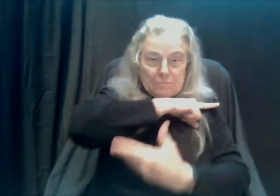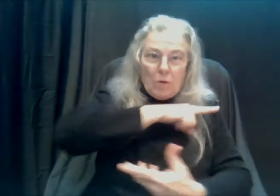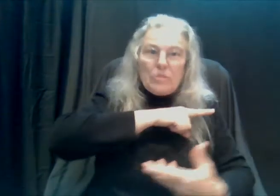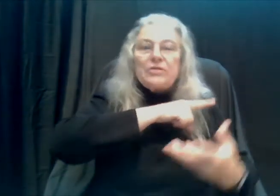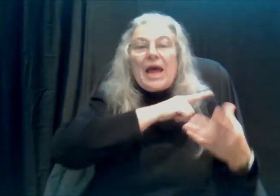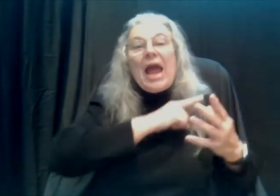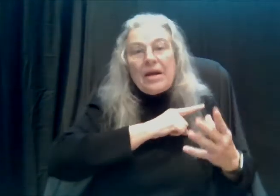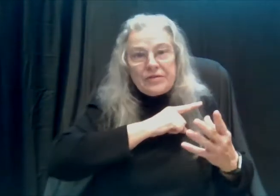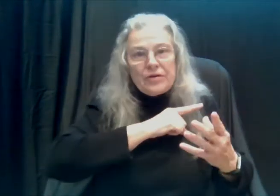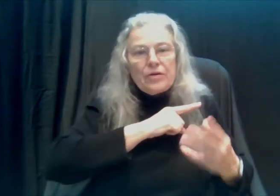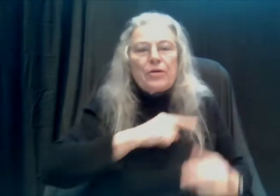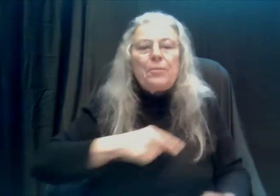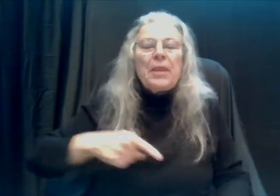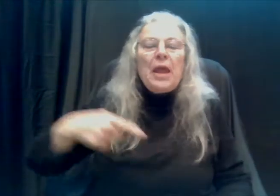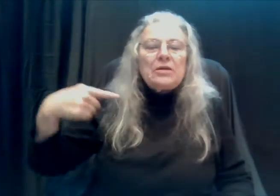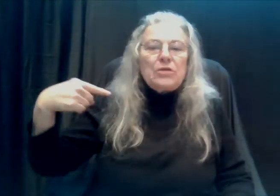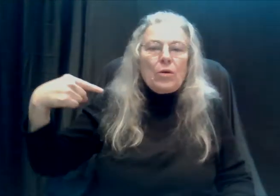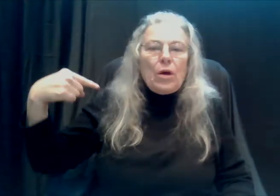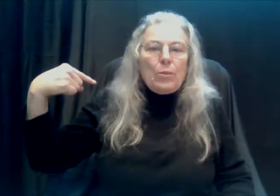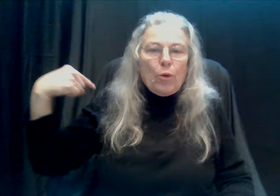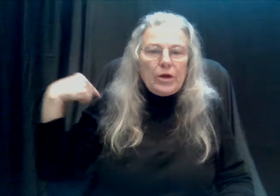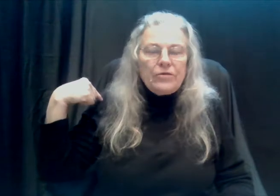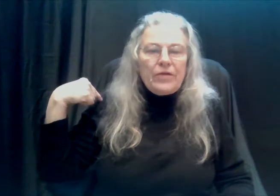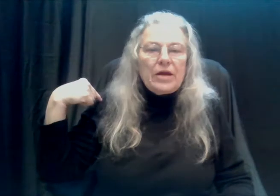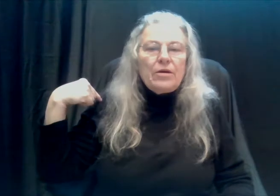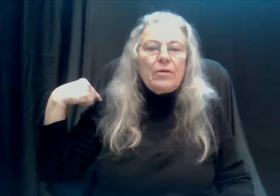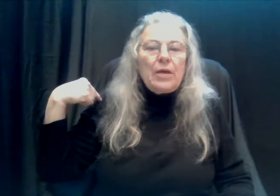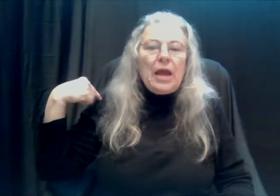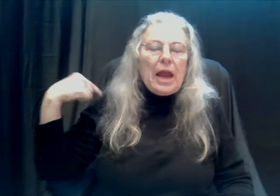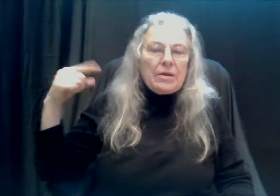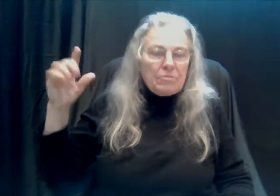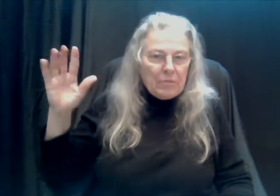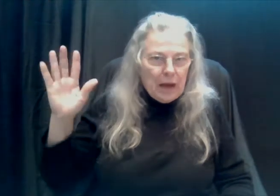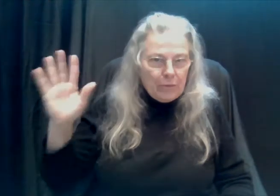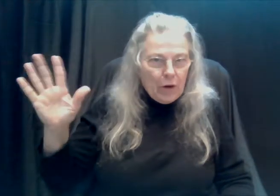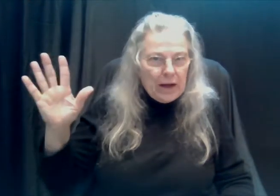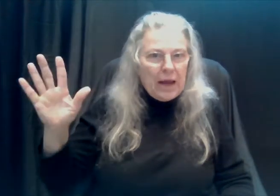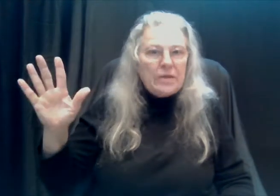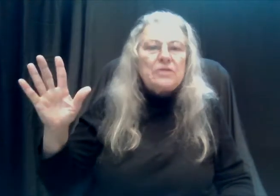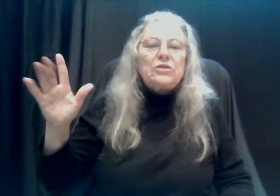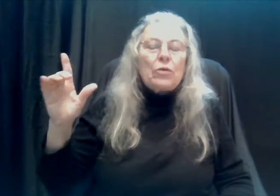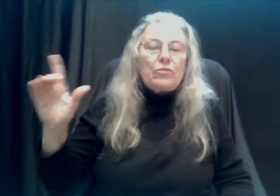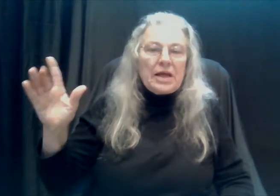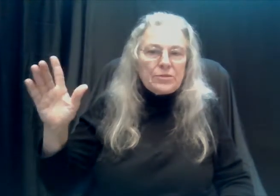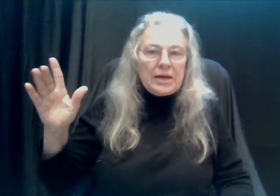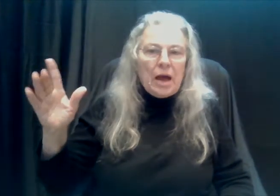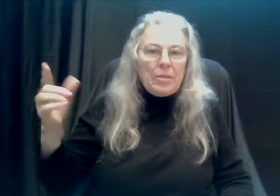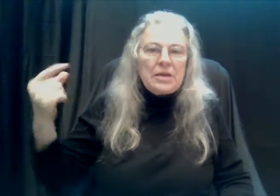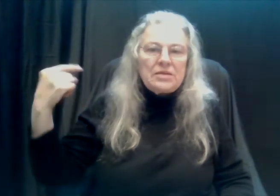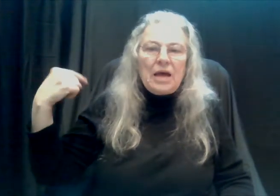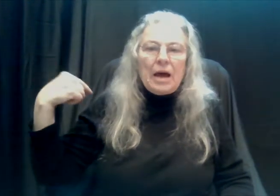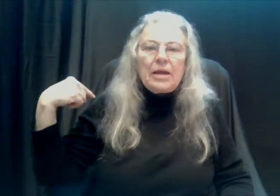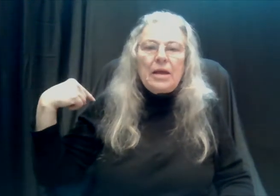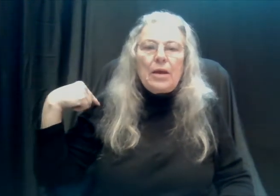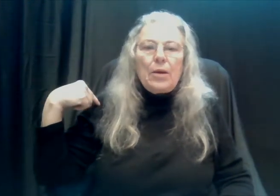almost a half circle. So point your finger, and I'm right-handed, so that's my dominant side. Point